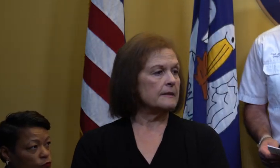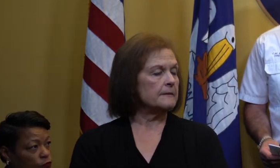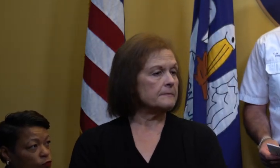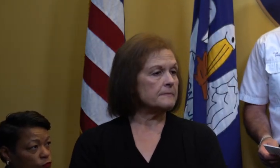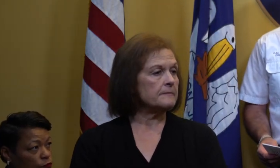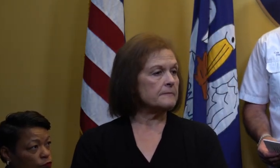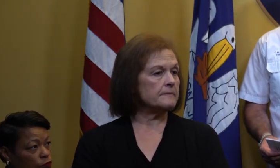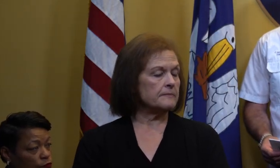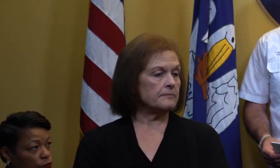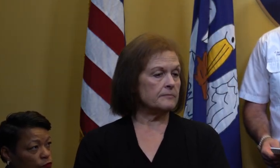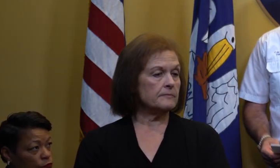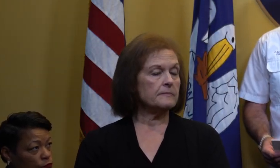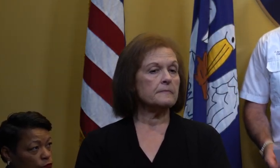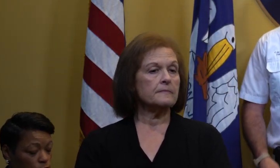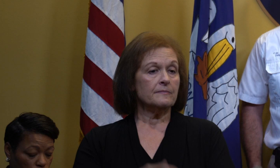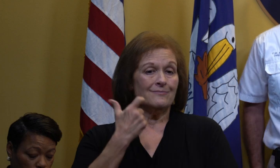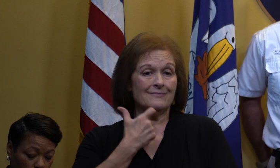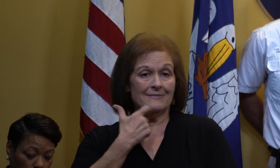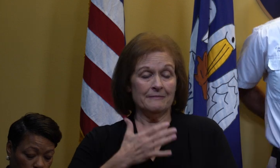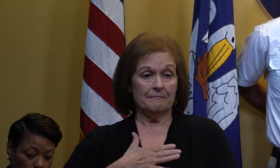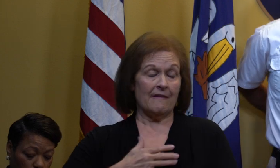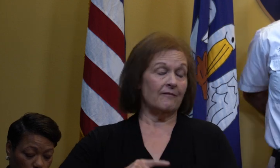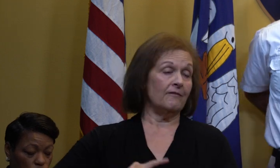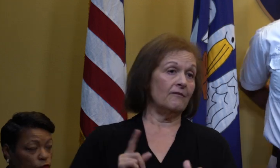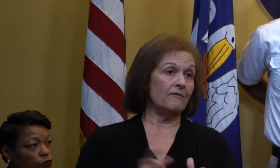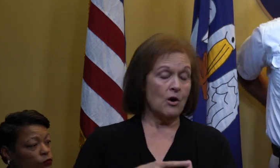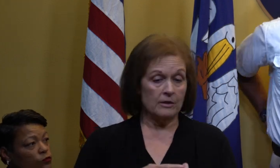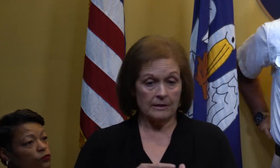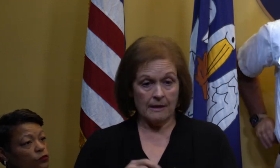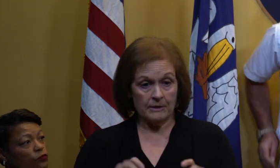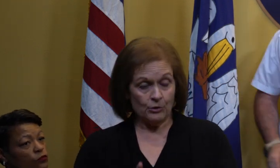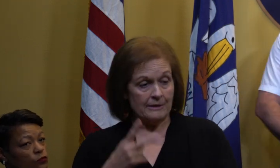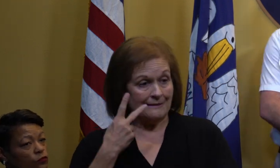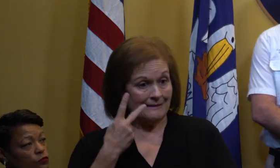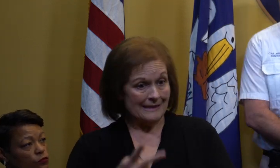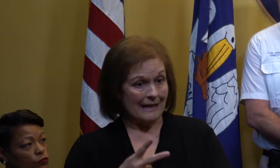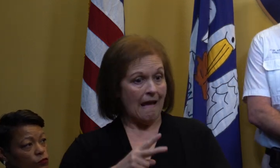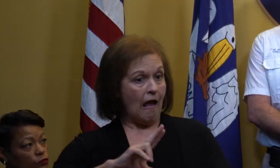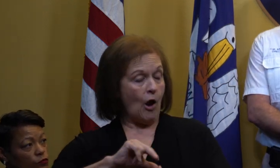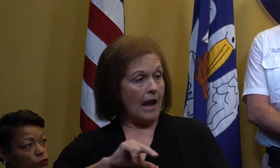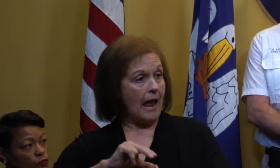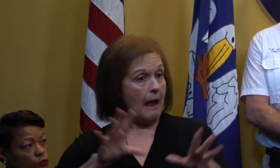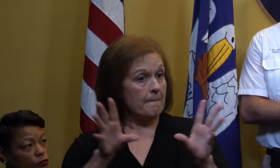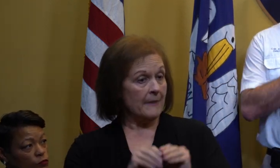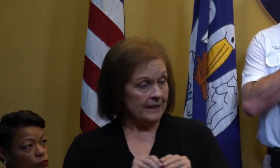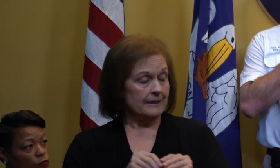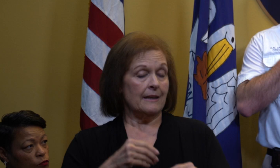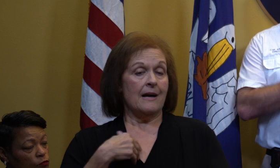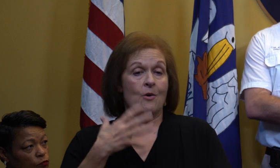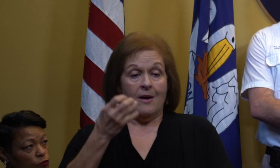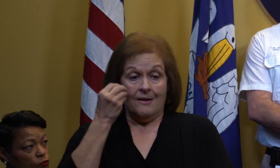Thank you, Colin. I just had my first opportunity to see a hurricane briefing, and I want to assure the